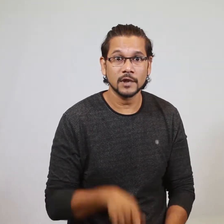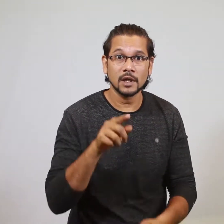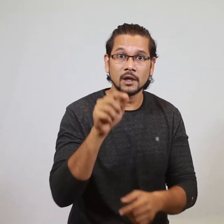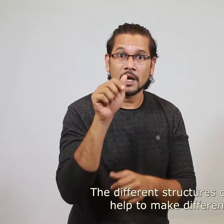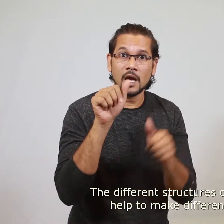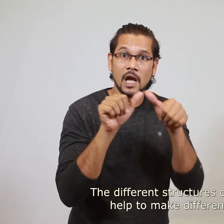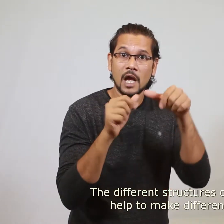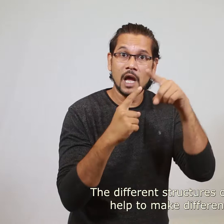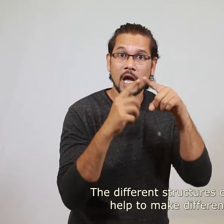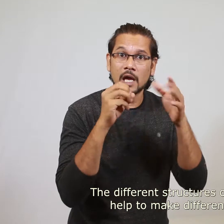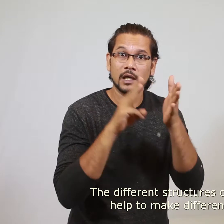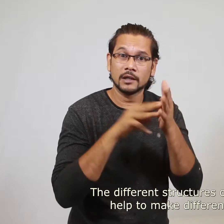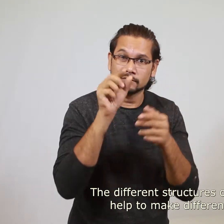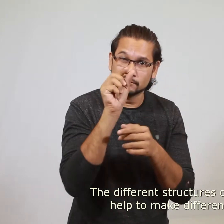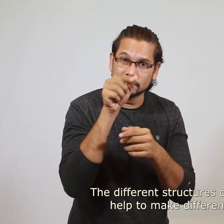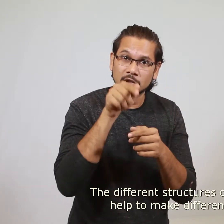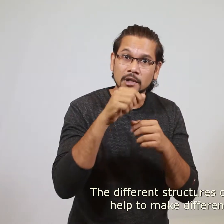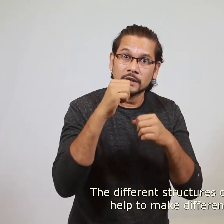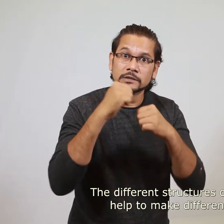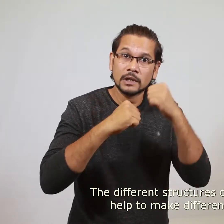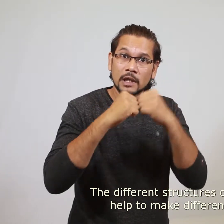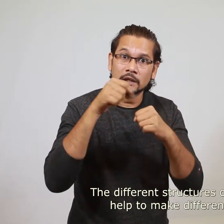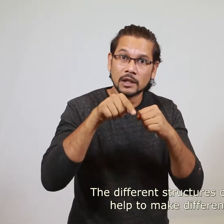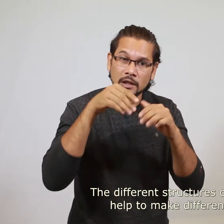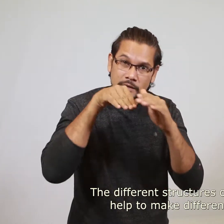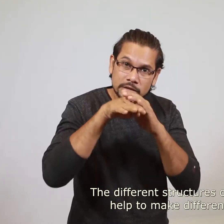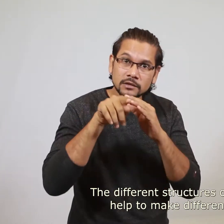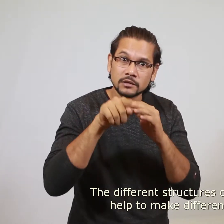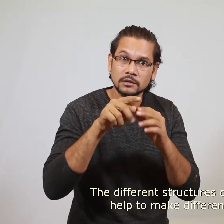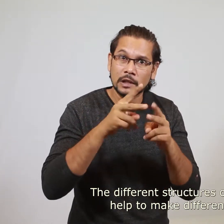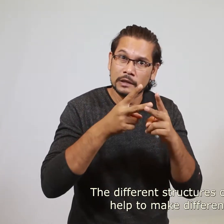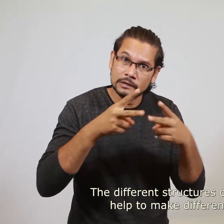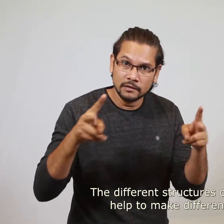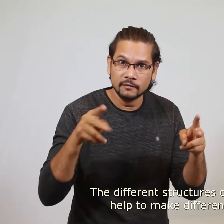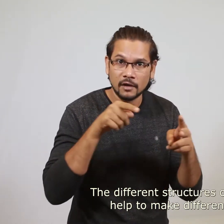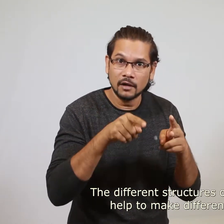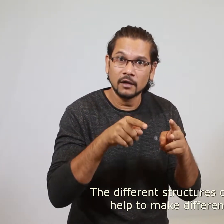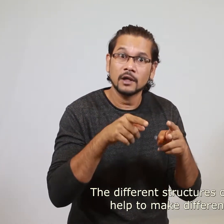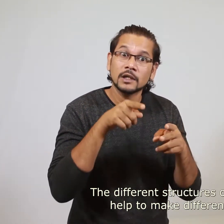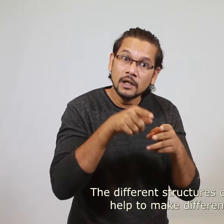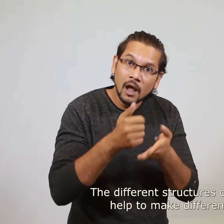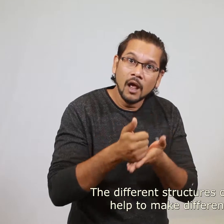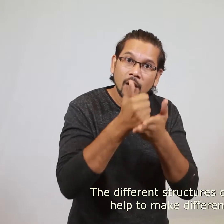The different structures of the atoms help to make different things.